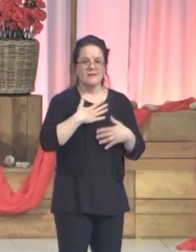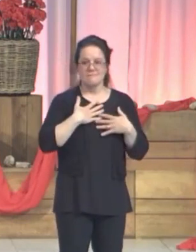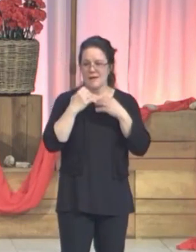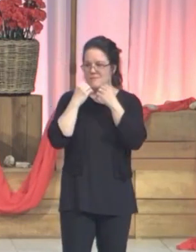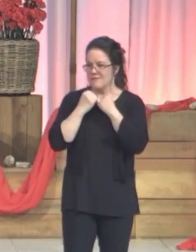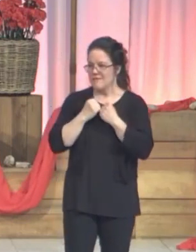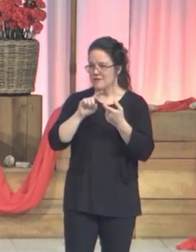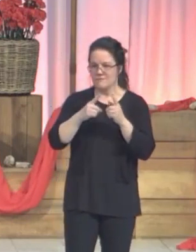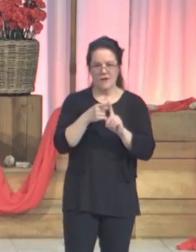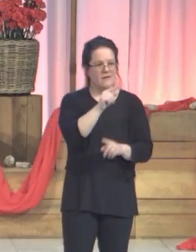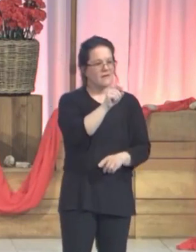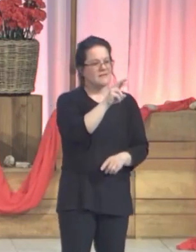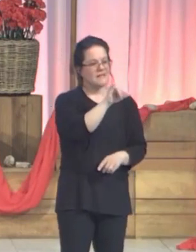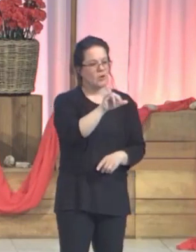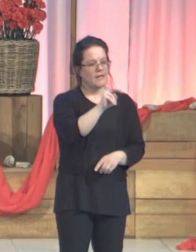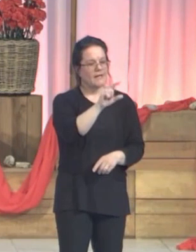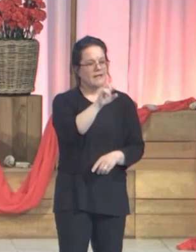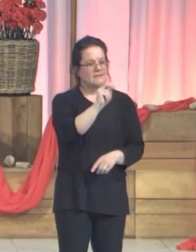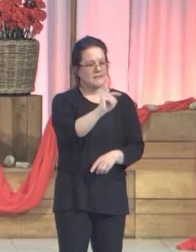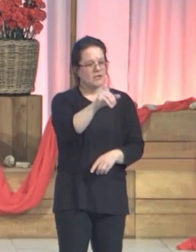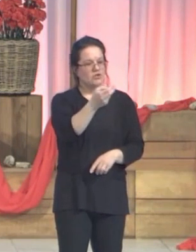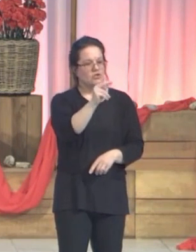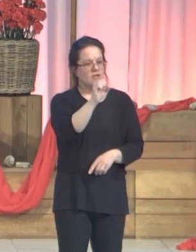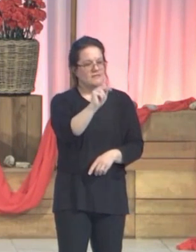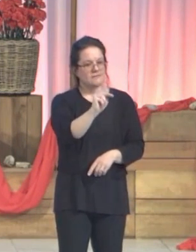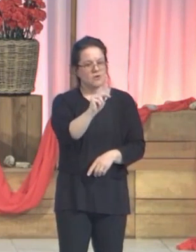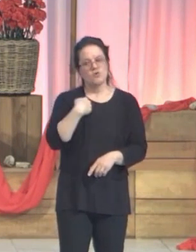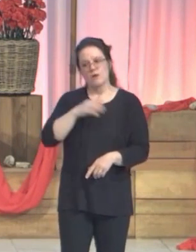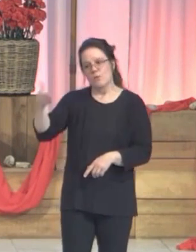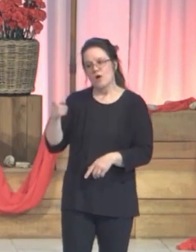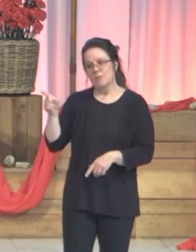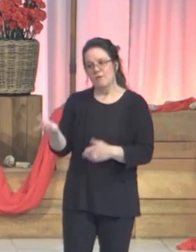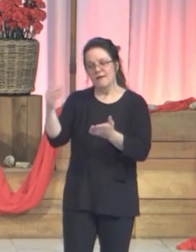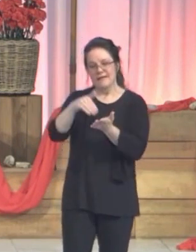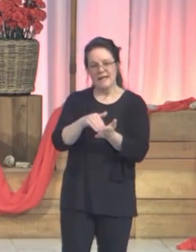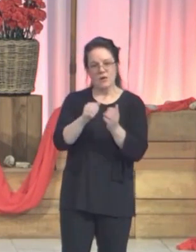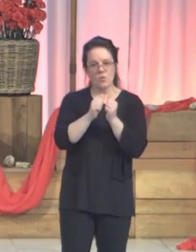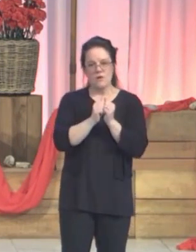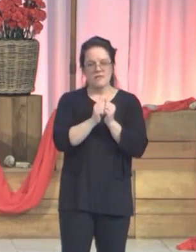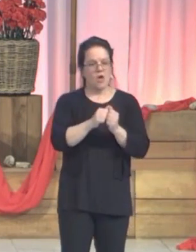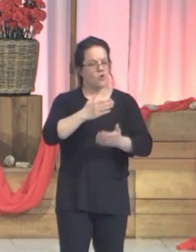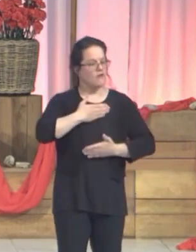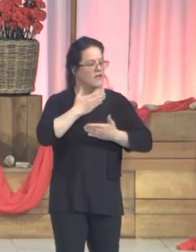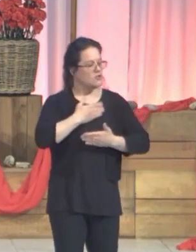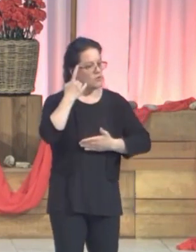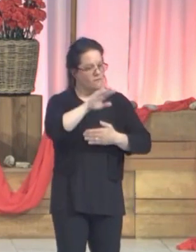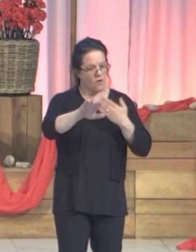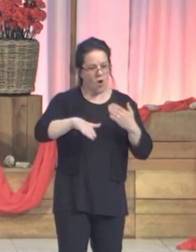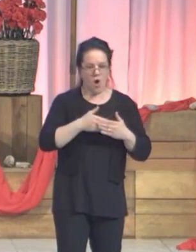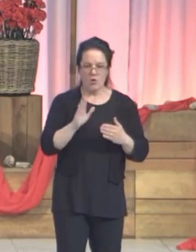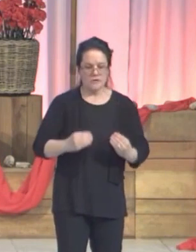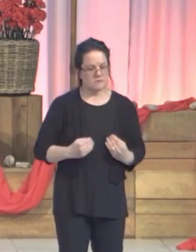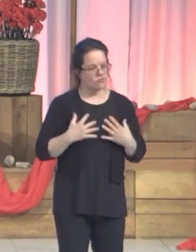Friend, Terry Nelson Johnson. So, Ter, we welcome you once again, and with great gratitude for all the